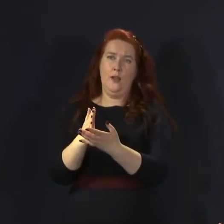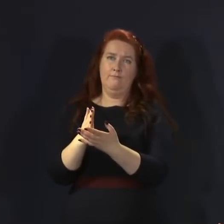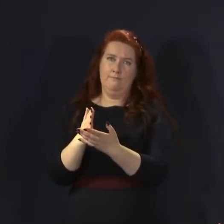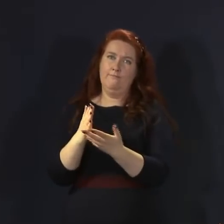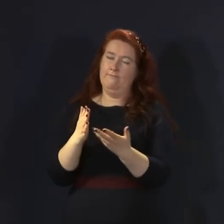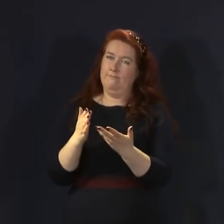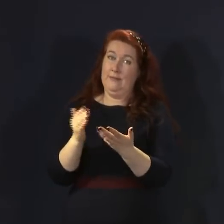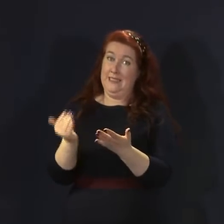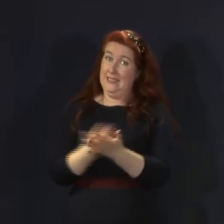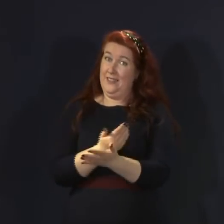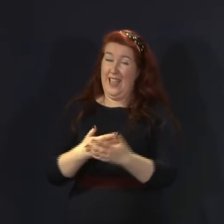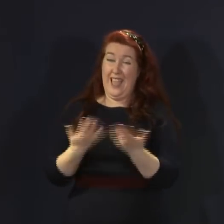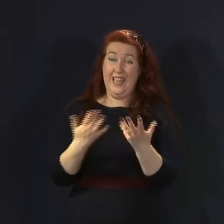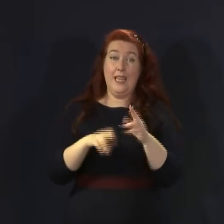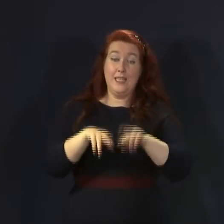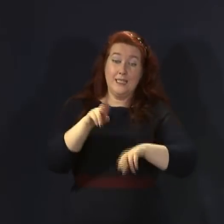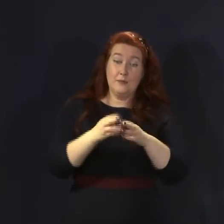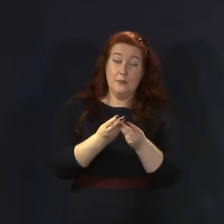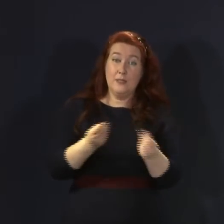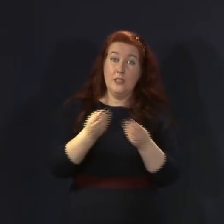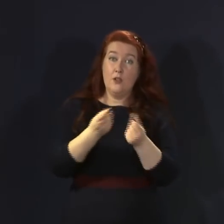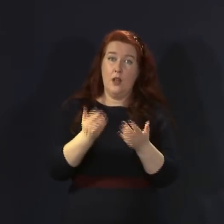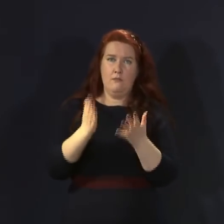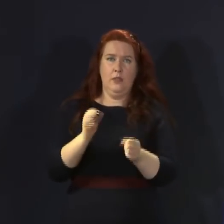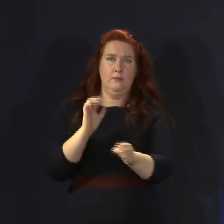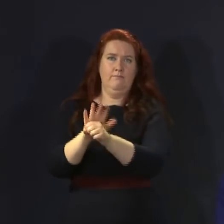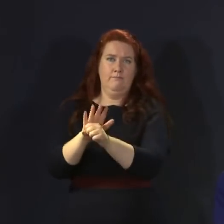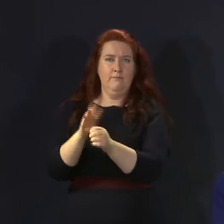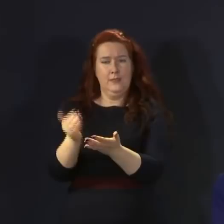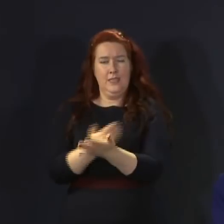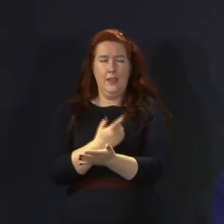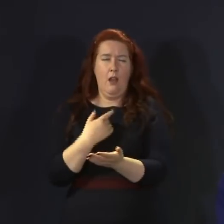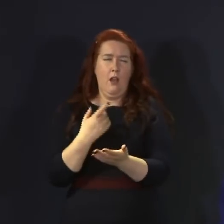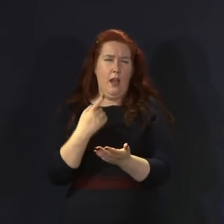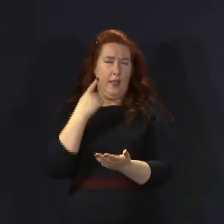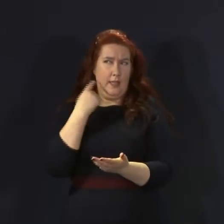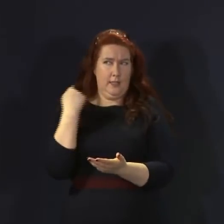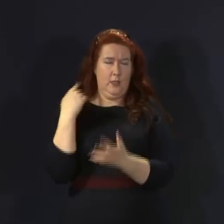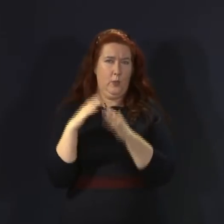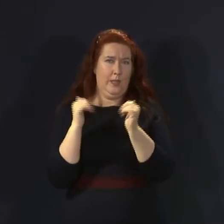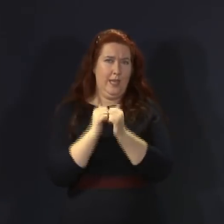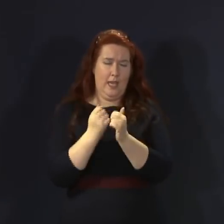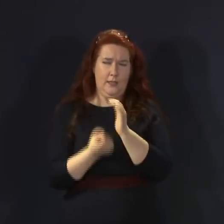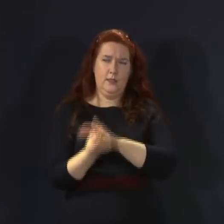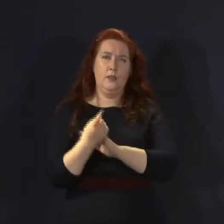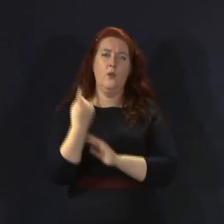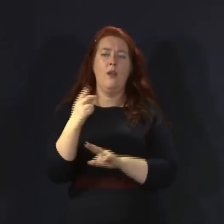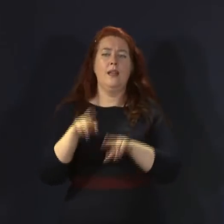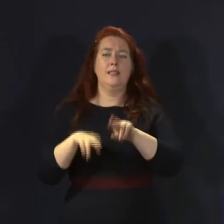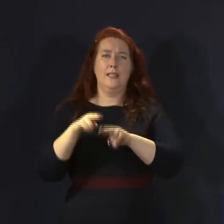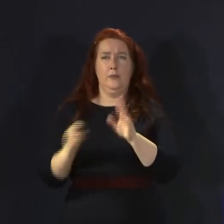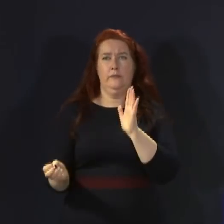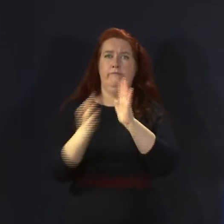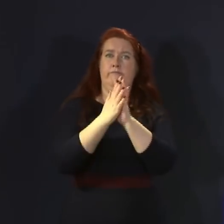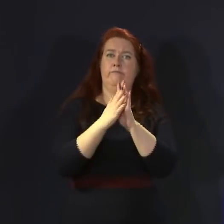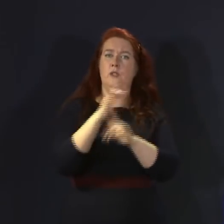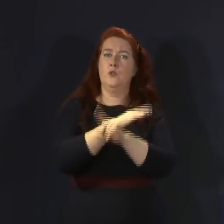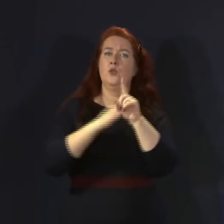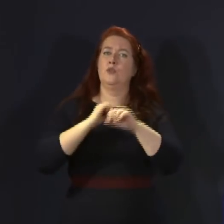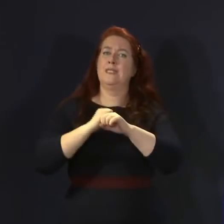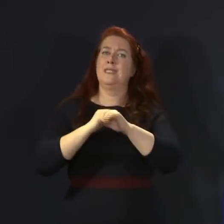security of any assessment material. There was an incident over the weekend, I understand, of assessment material being shared on social